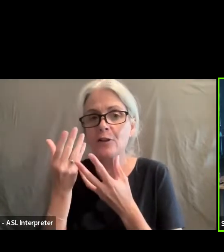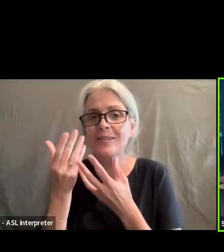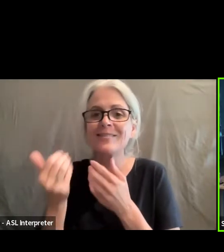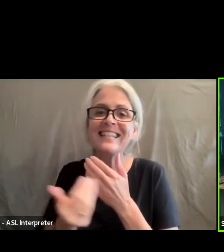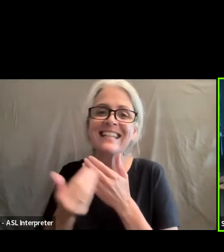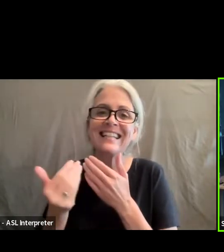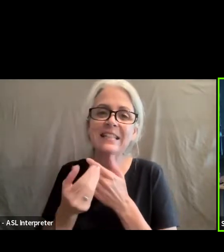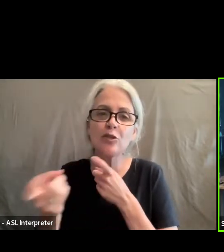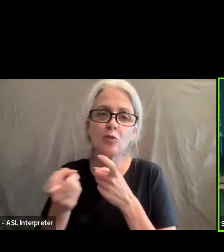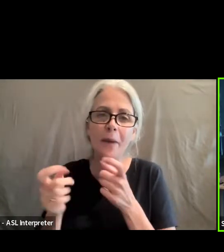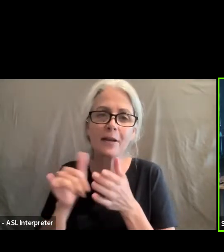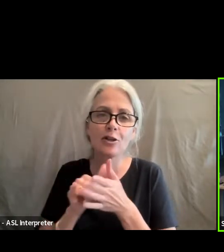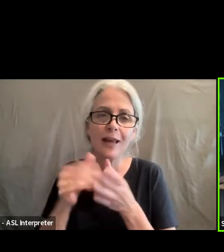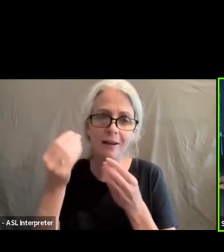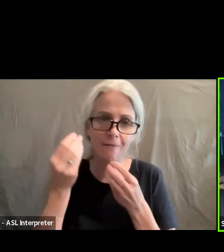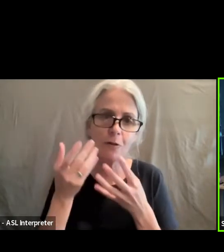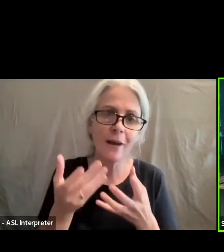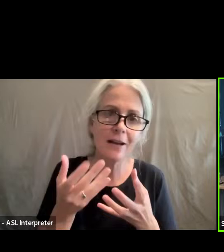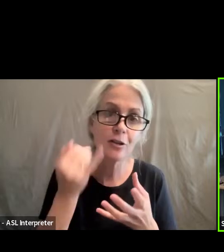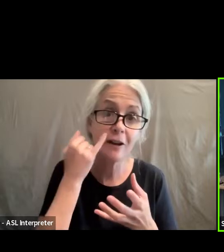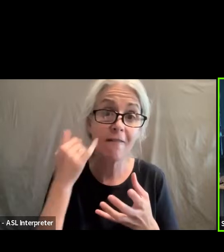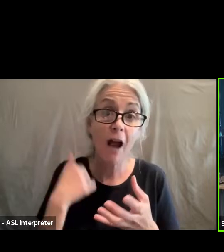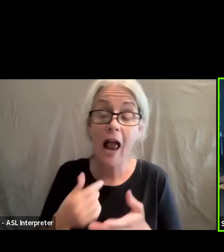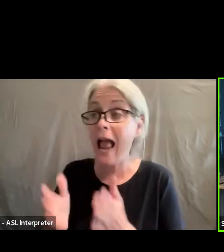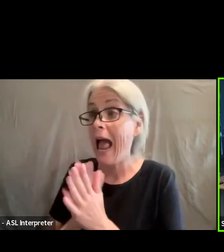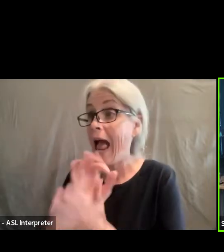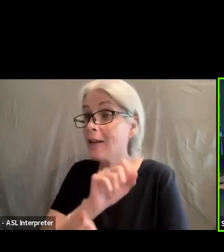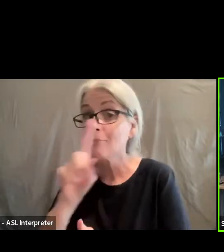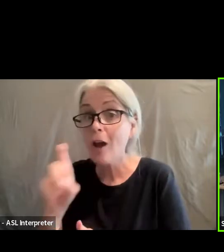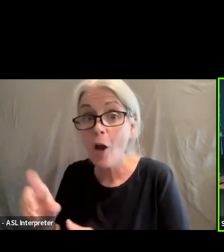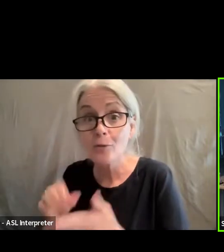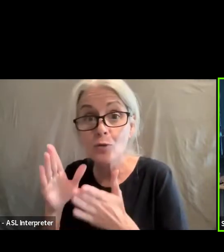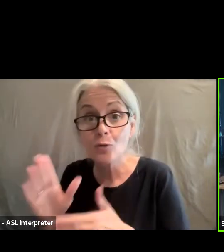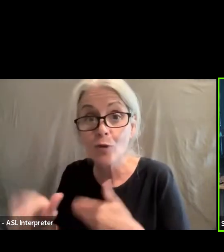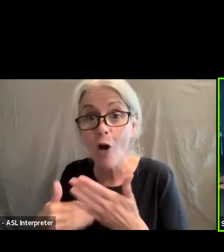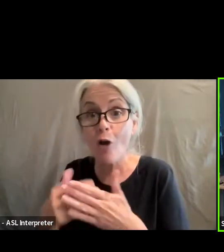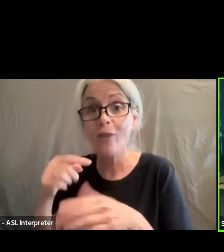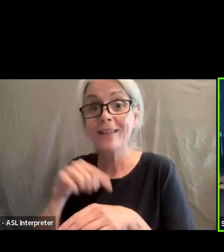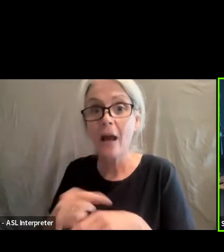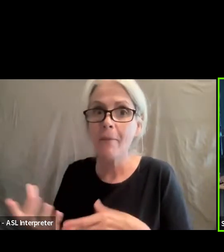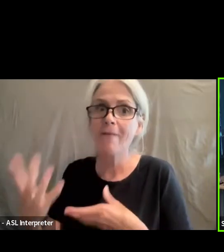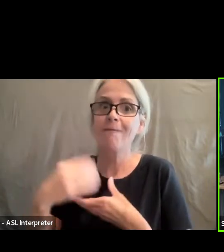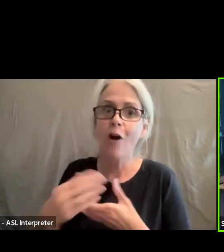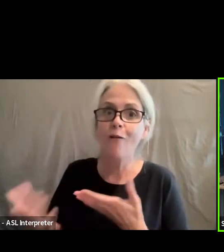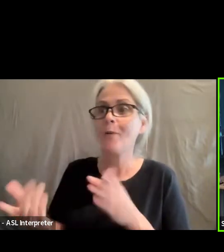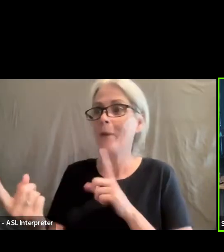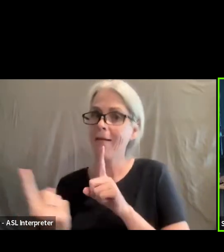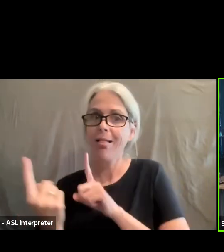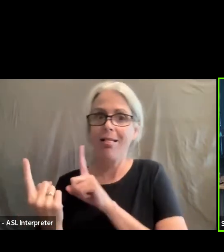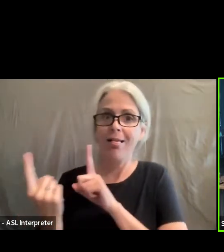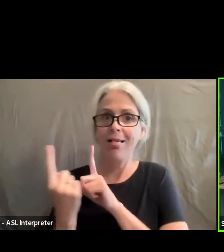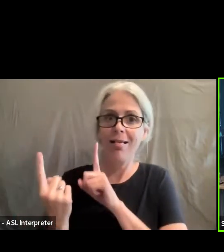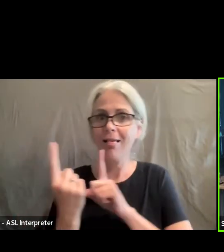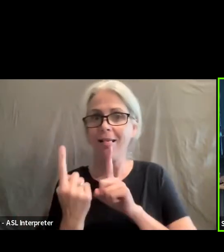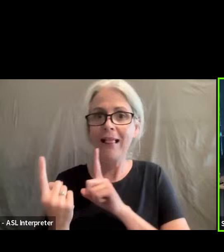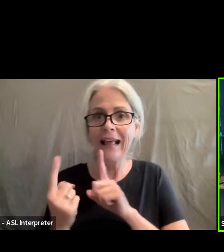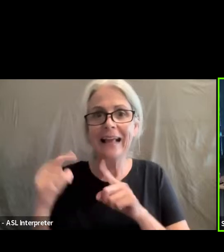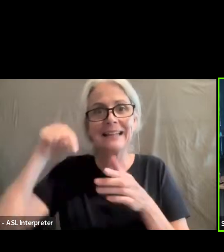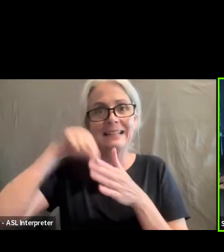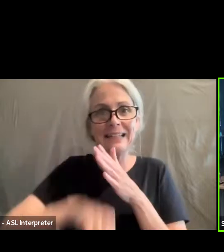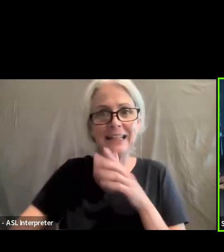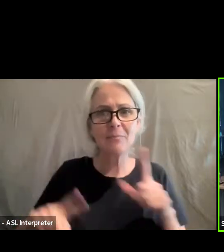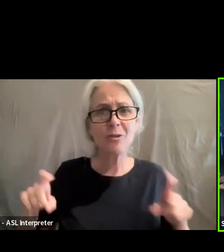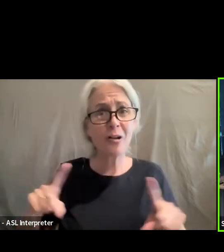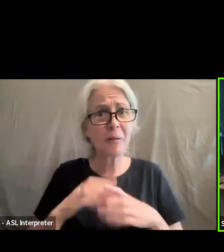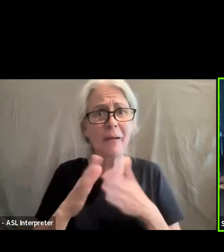that information in a way that if I had asked all of my students all the time to engage with me in really deep, complicated ways, I didn't